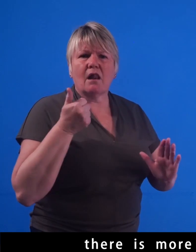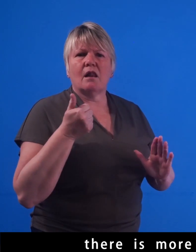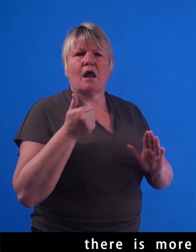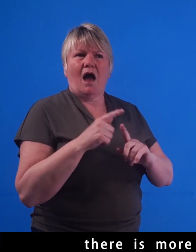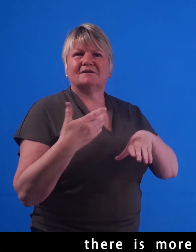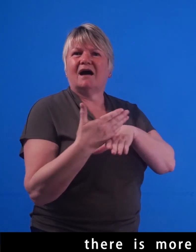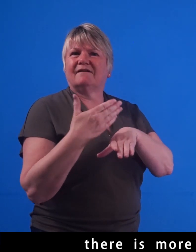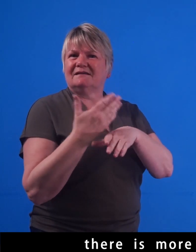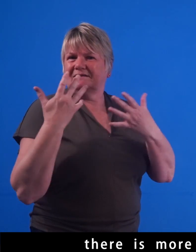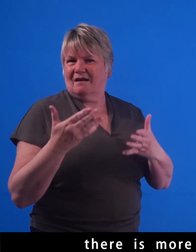and activities.